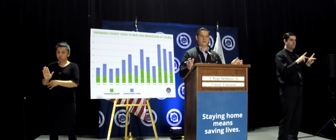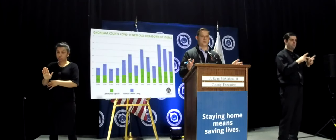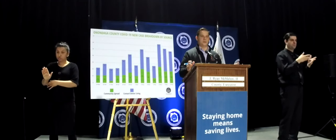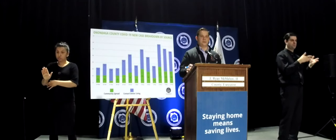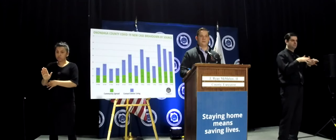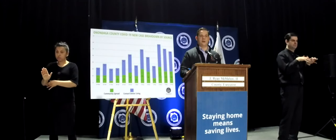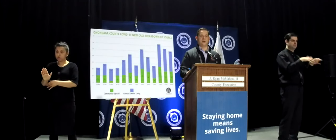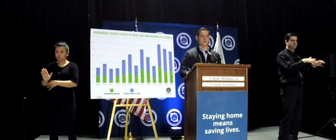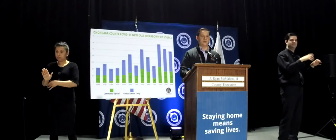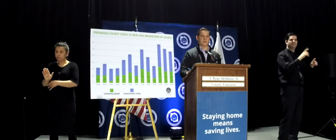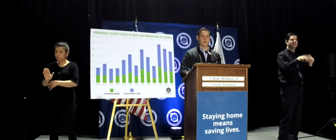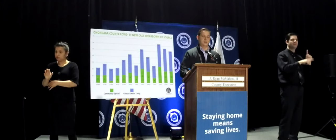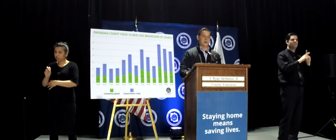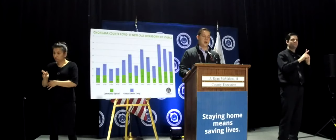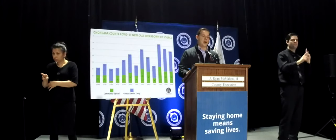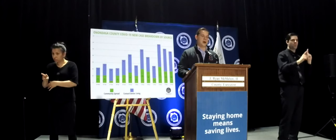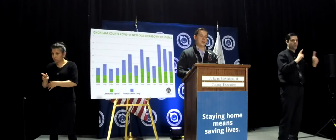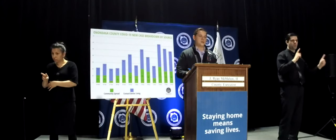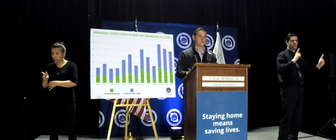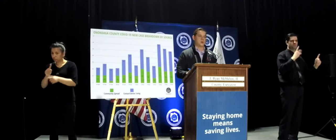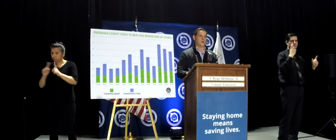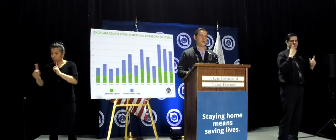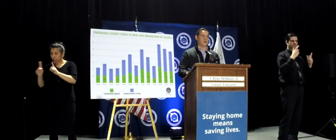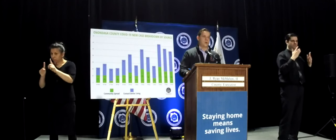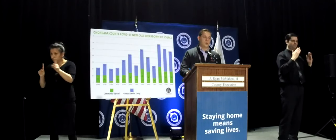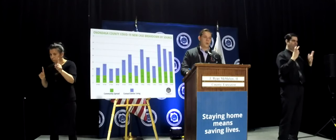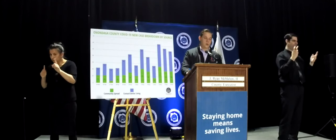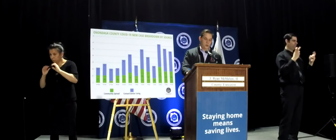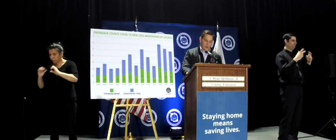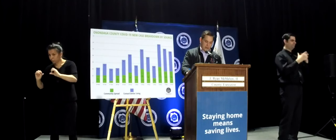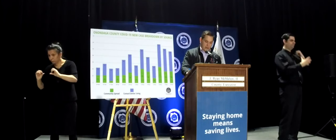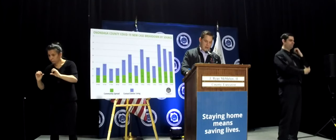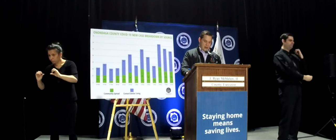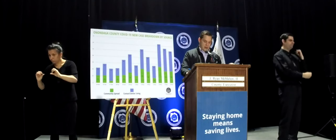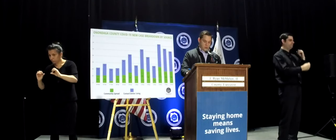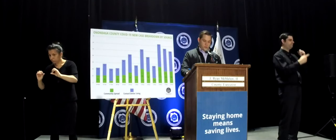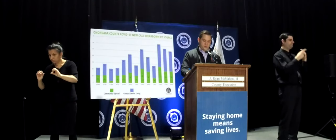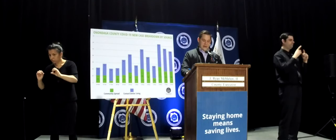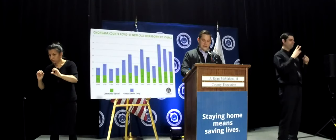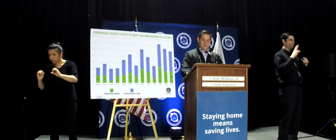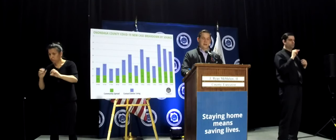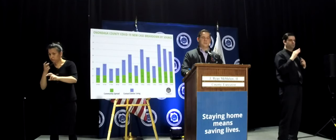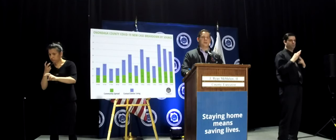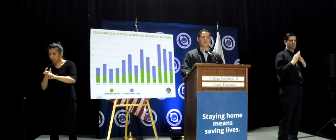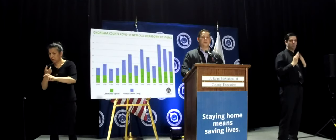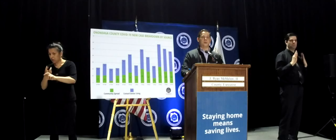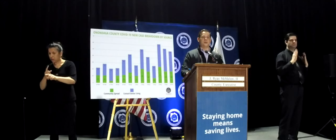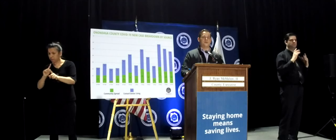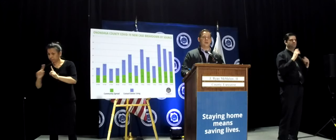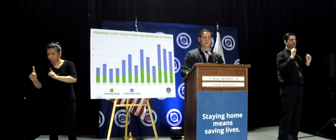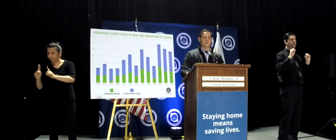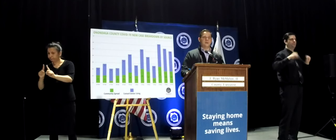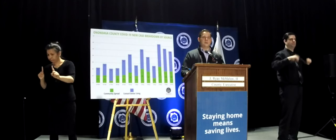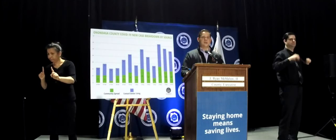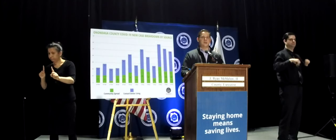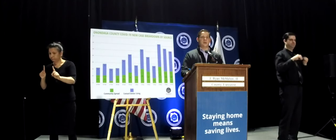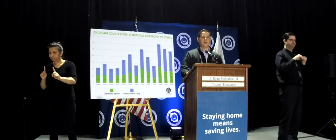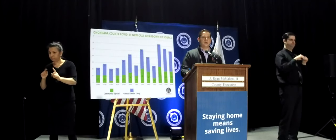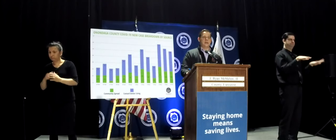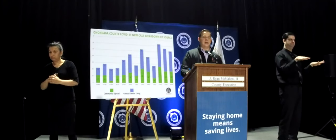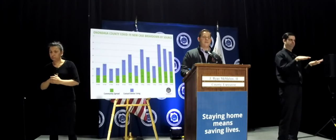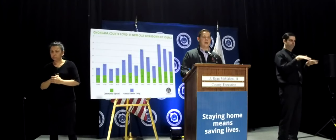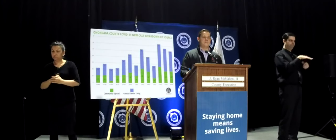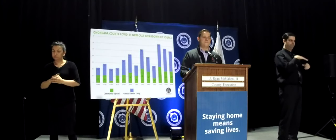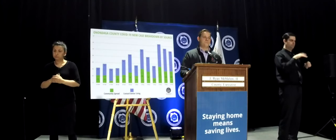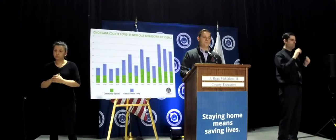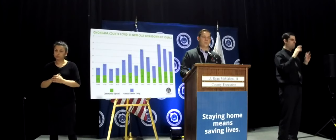very difficult, very difficult. And so I know there's not as many people in Fabius and Tully